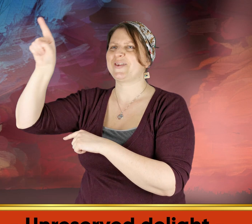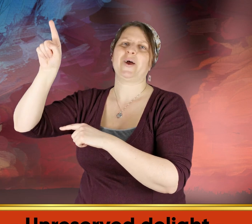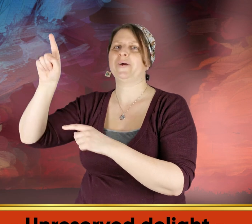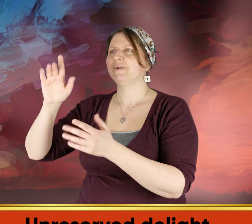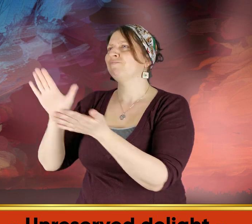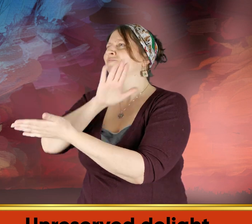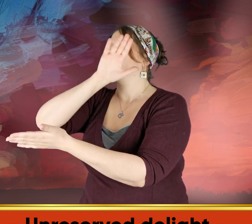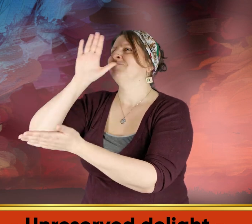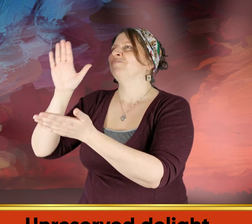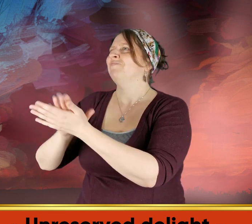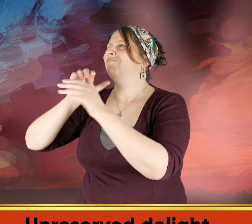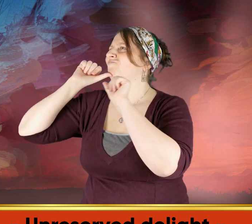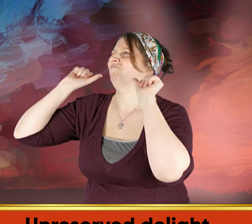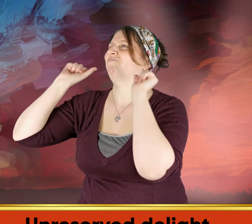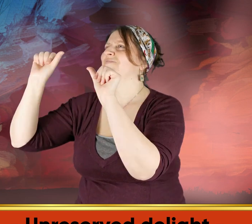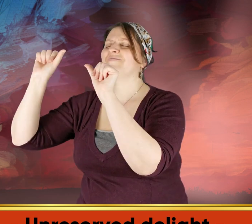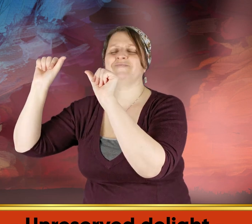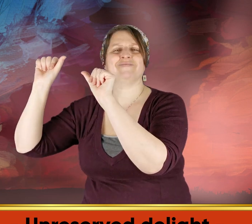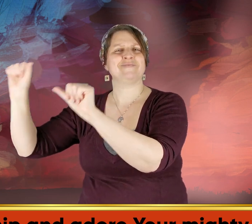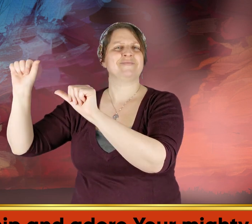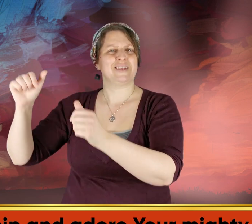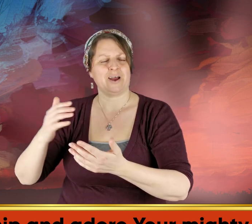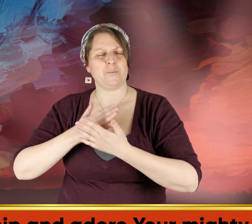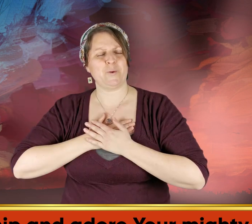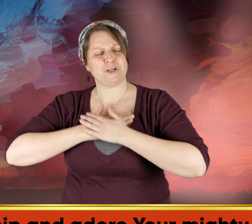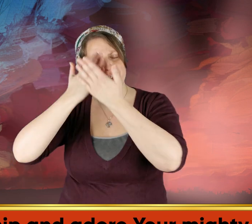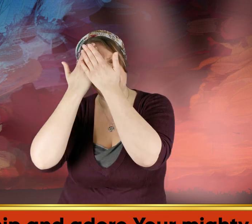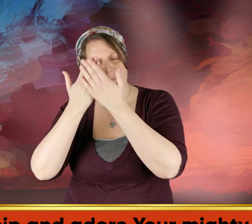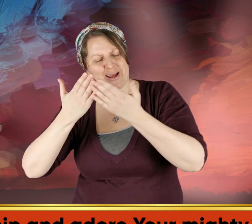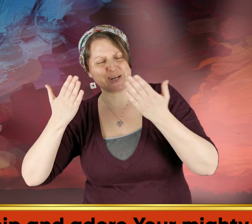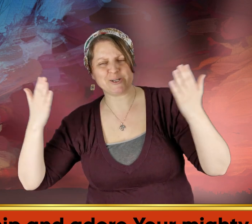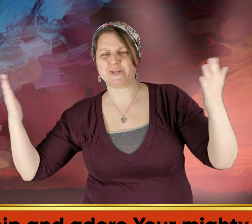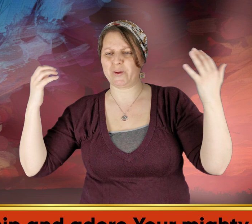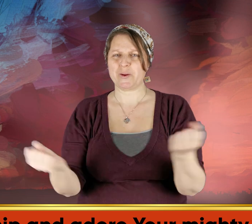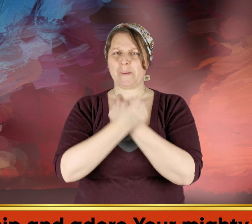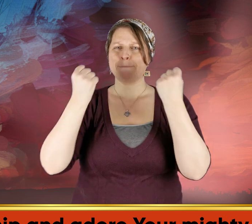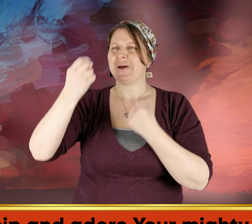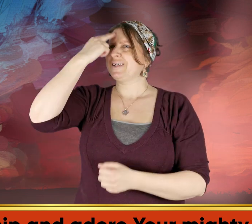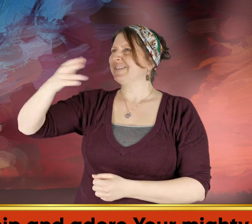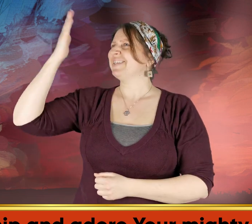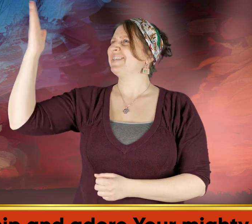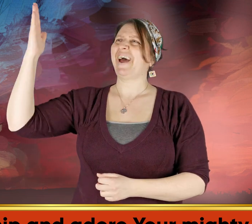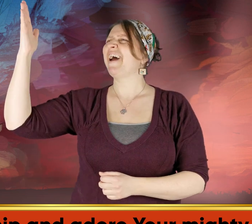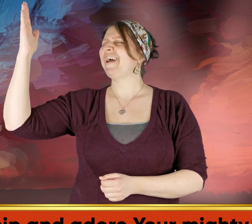hundreds of delight I wish I'd adore your mighty name